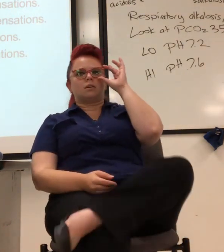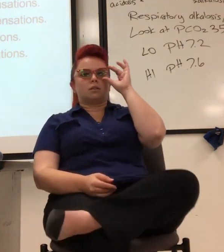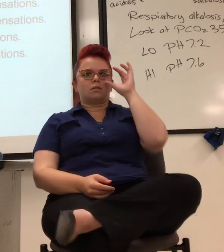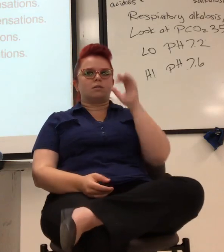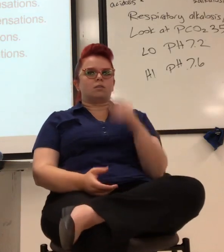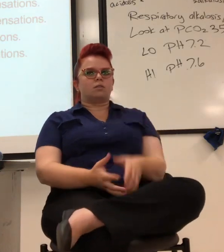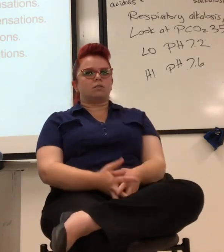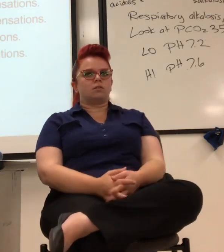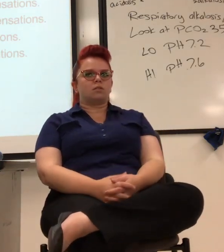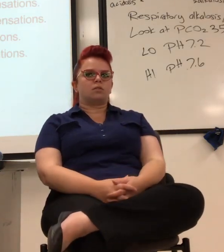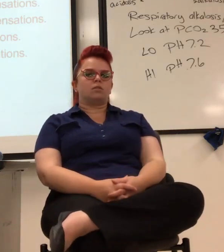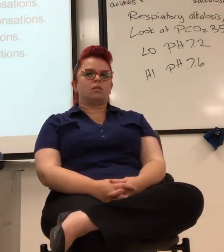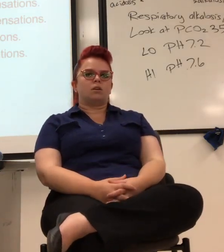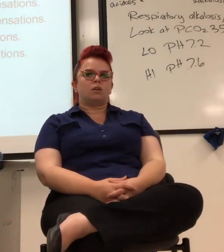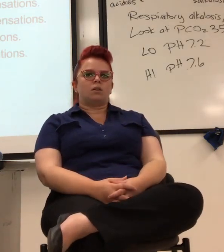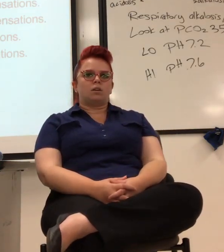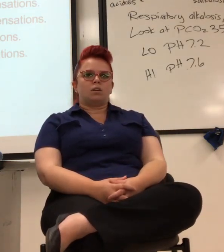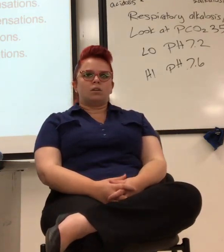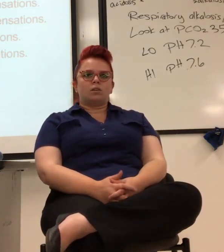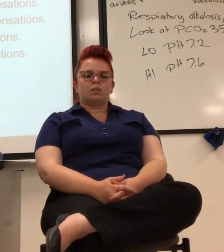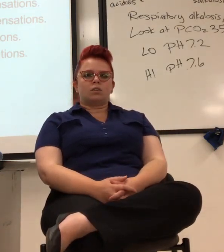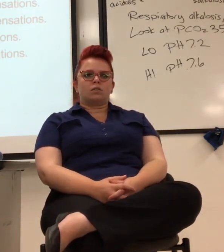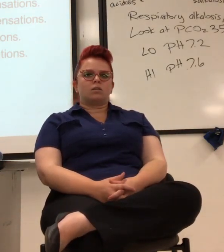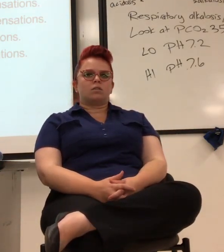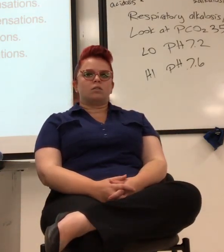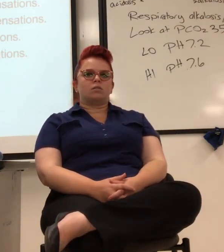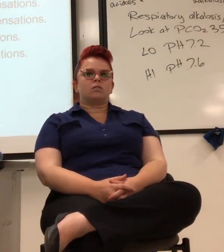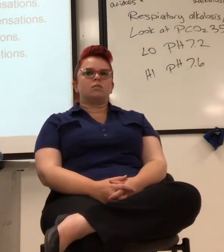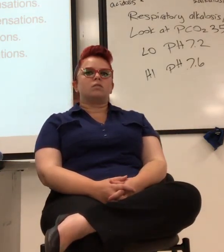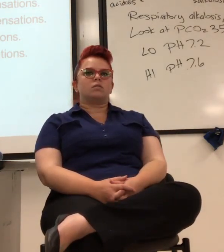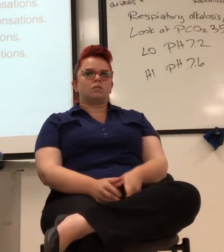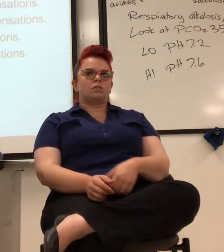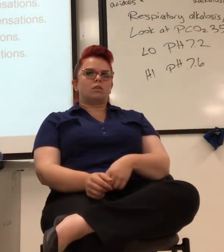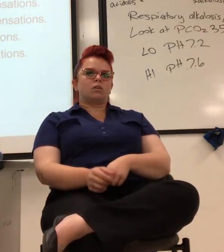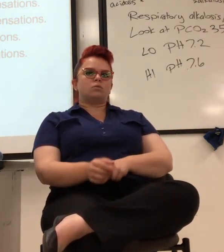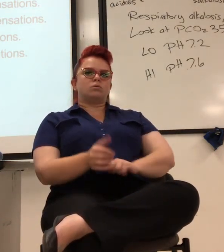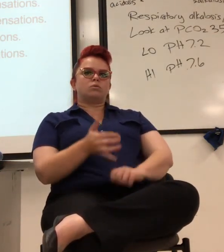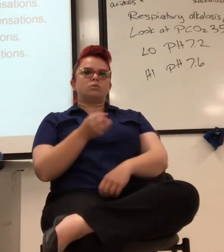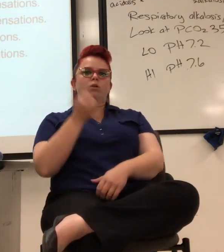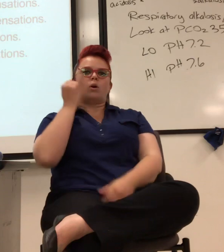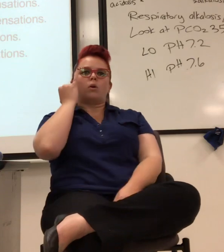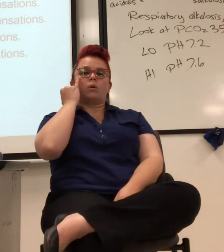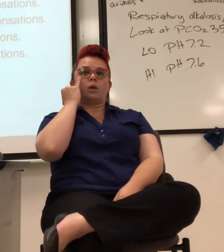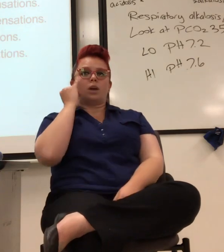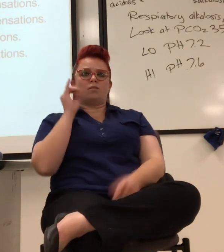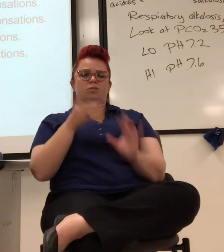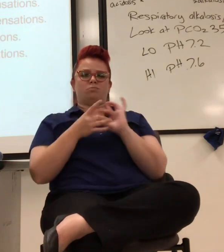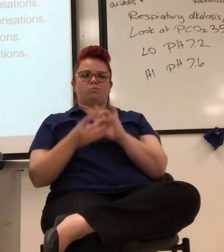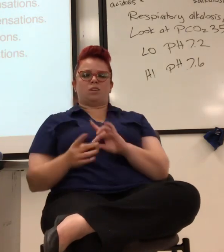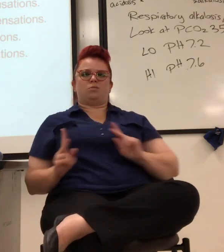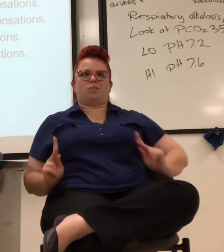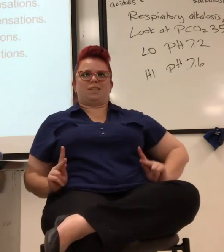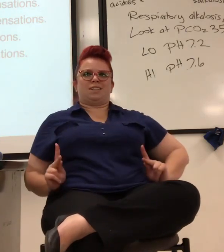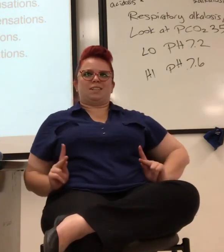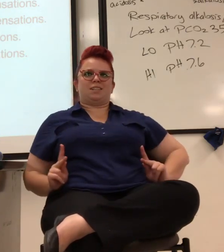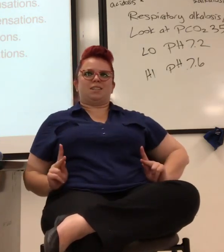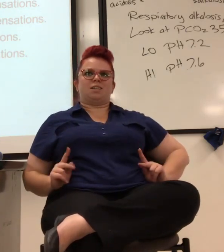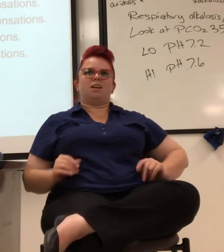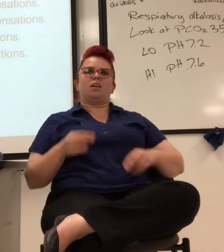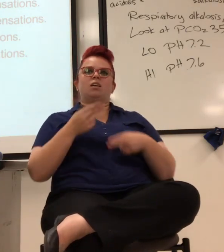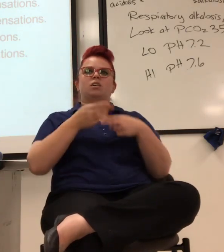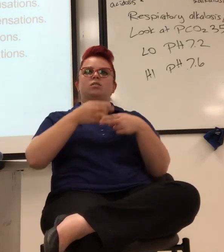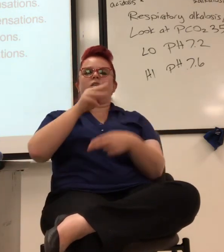it makes the pH high, respiratory opposite. Okay, you see what I did there? Let me think about that for a little